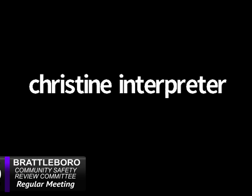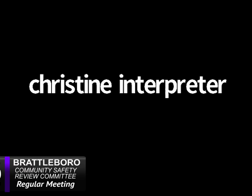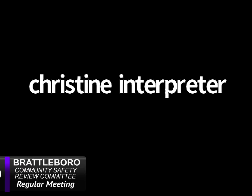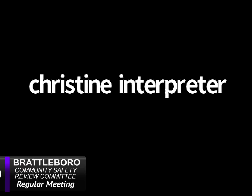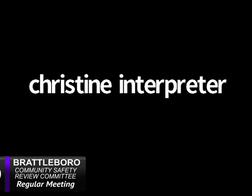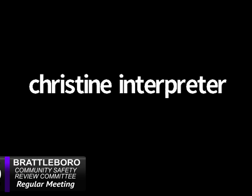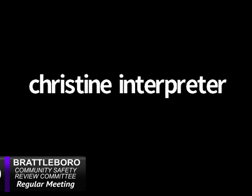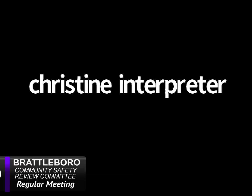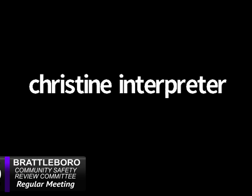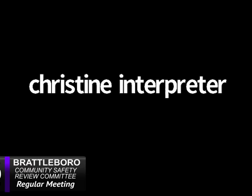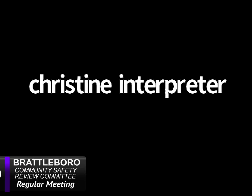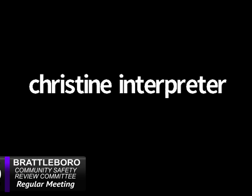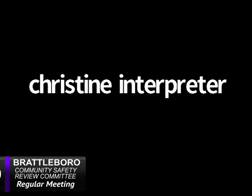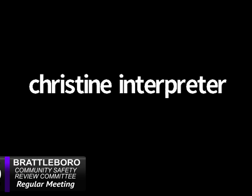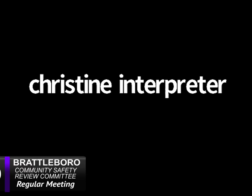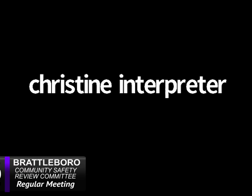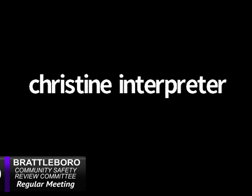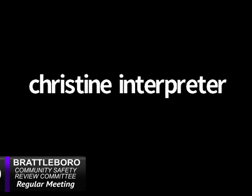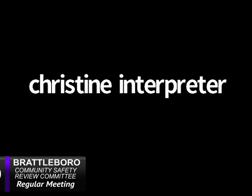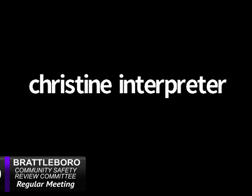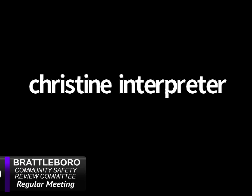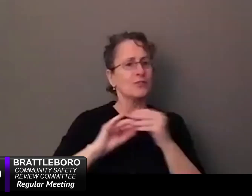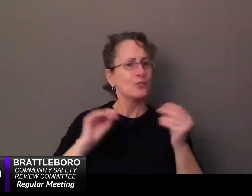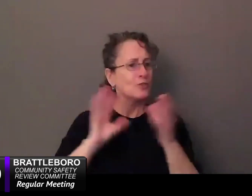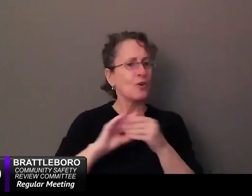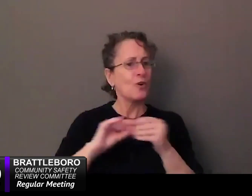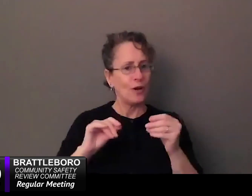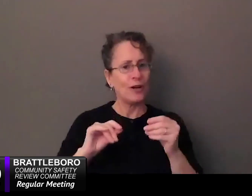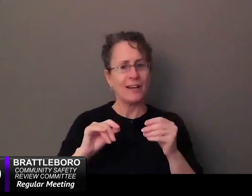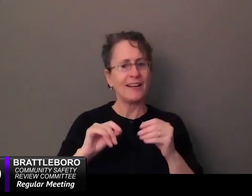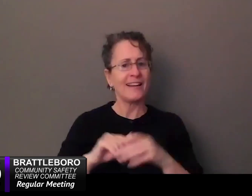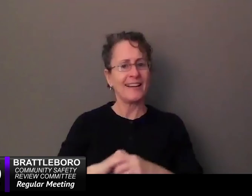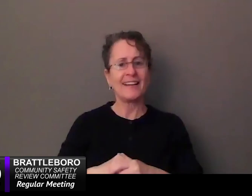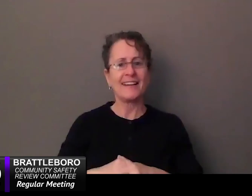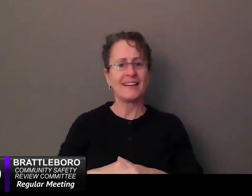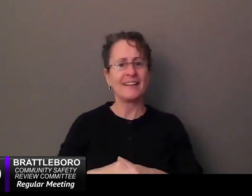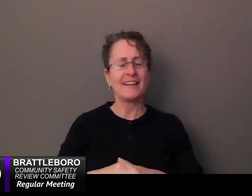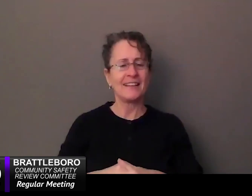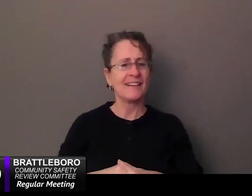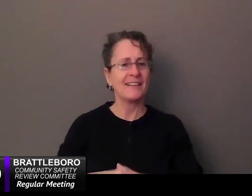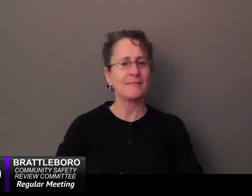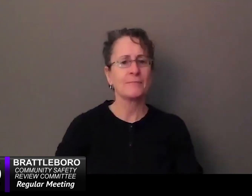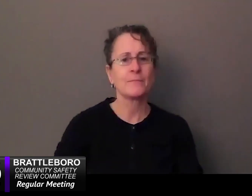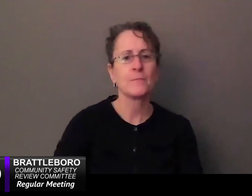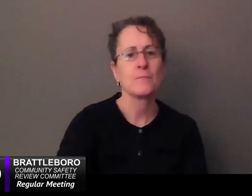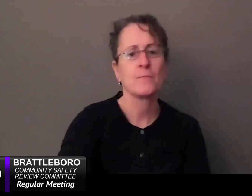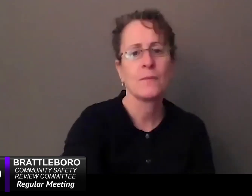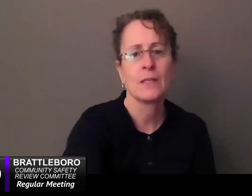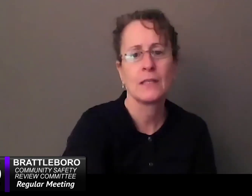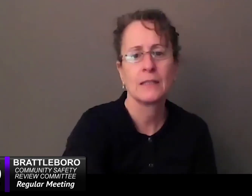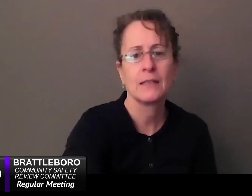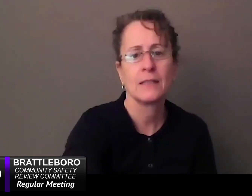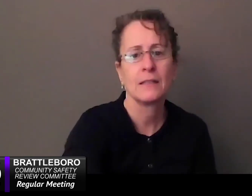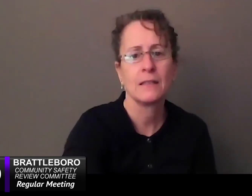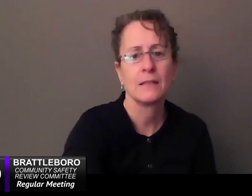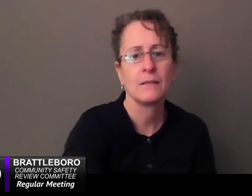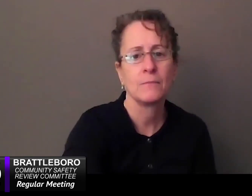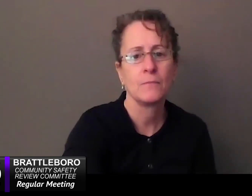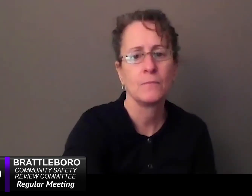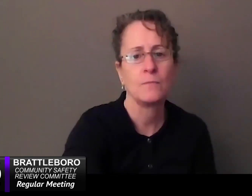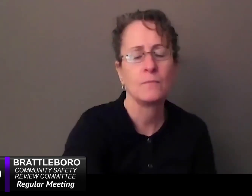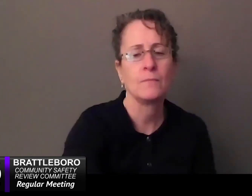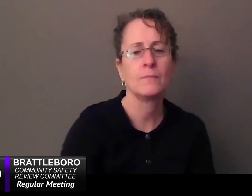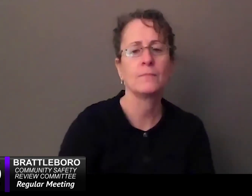right? And other parts of themselves that they want to activate in their sharing. And we also can